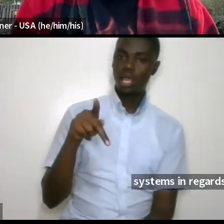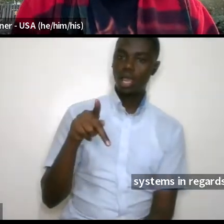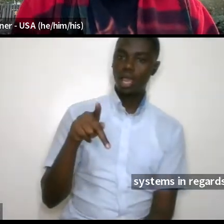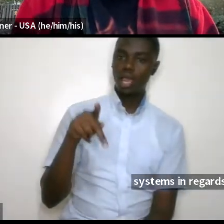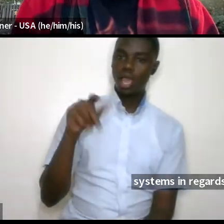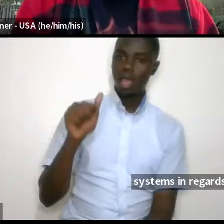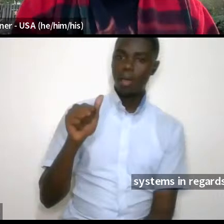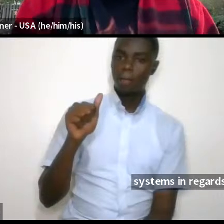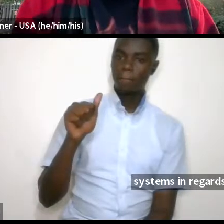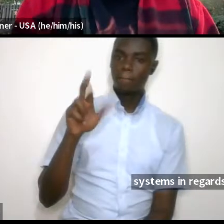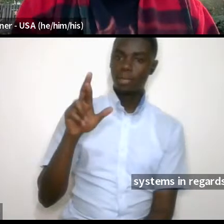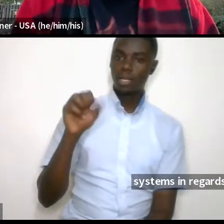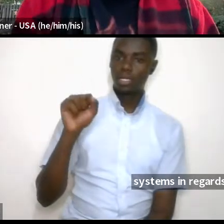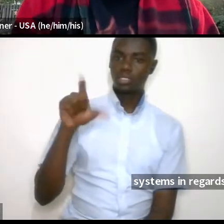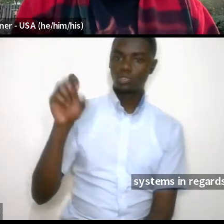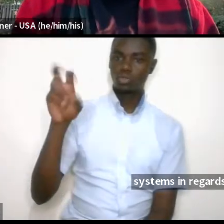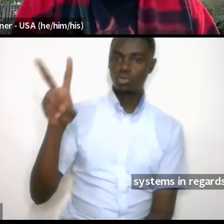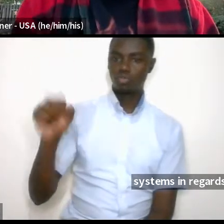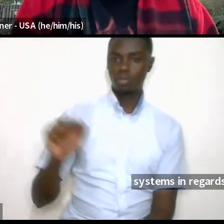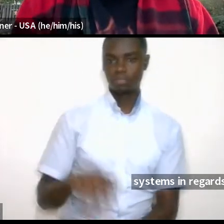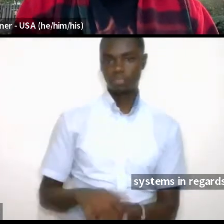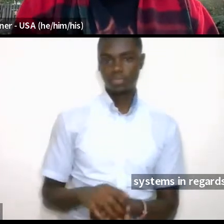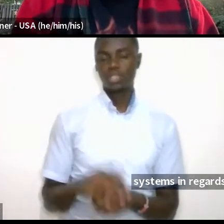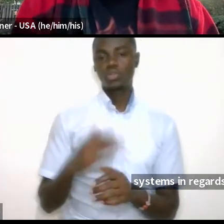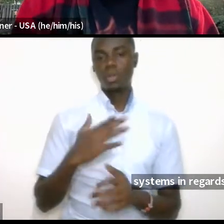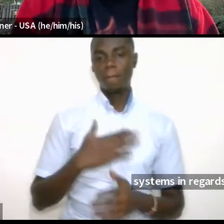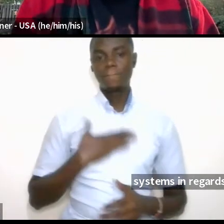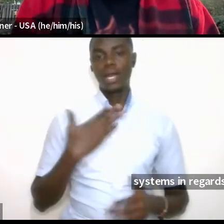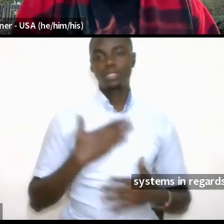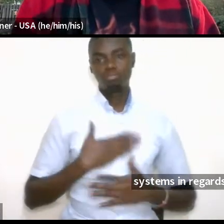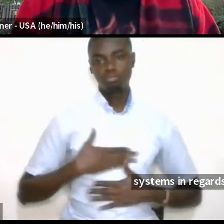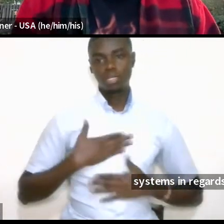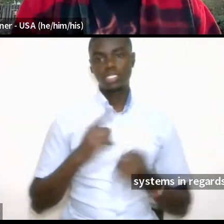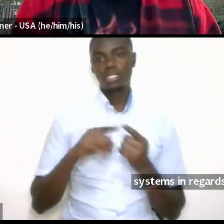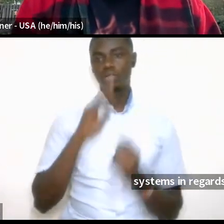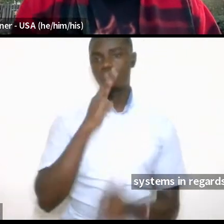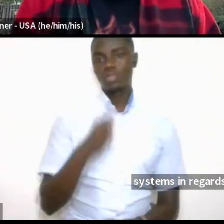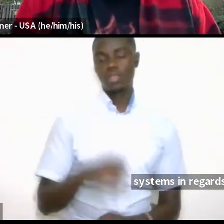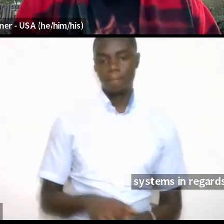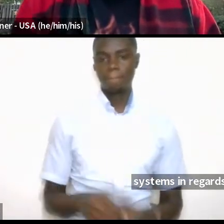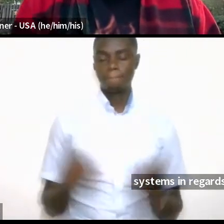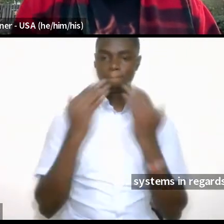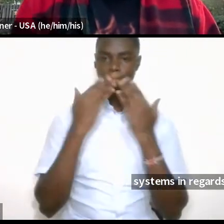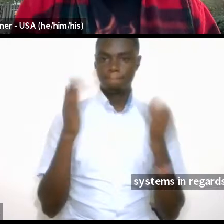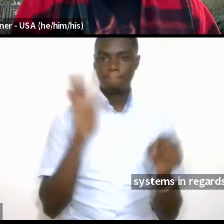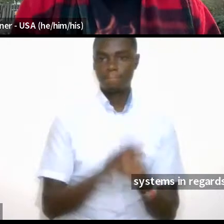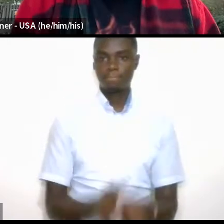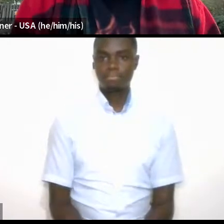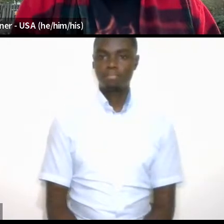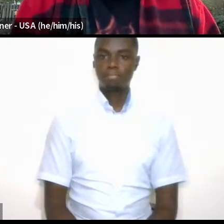words, Dr. Perryman. It was my pleasure to be here. Thank you.